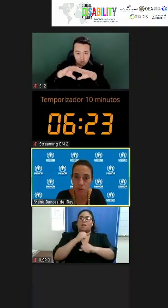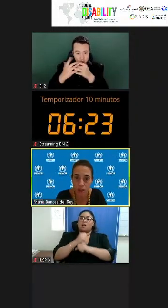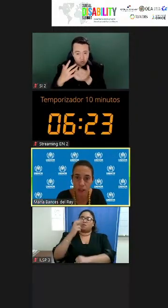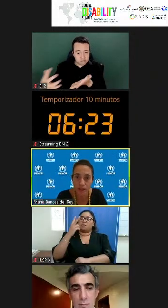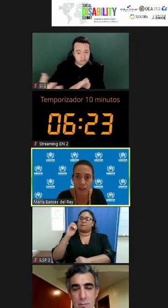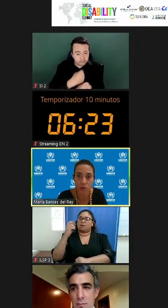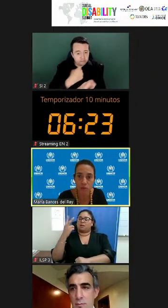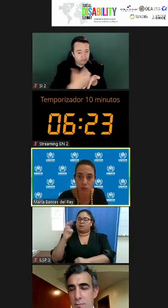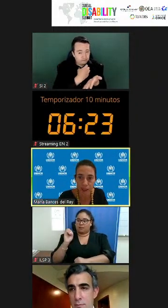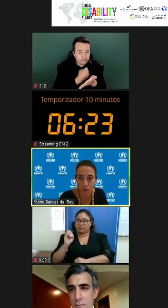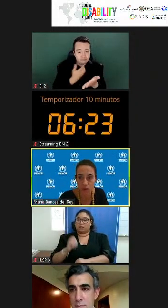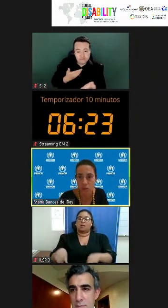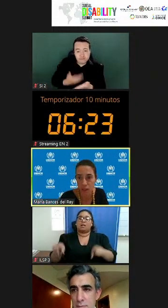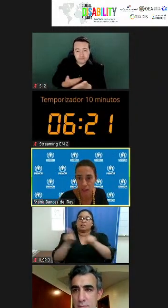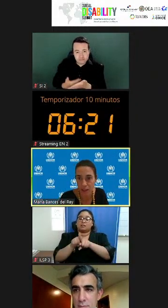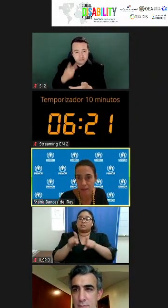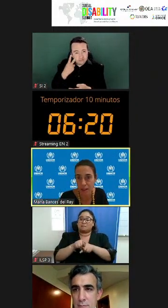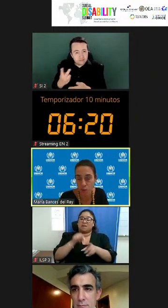is